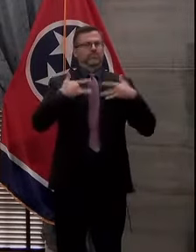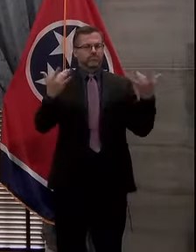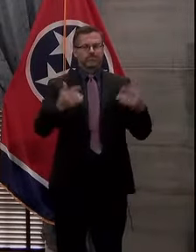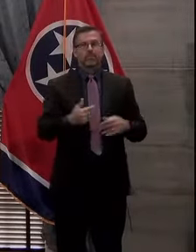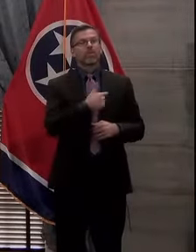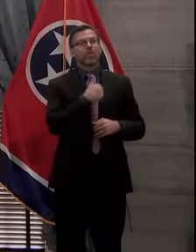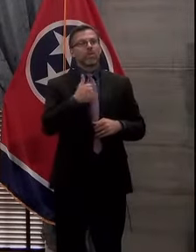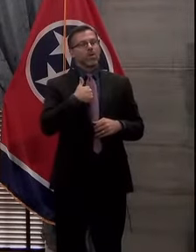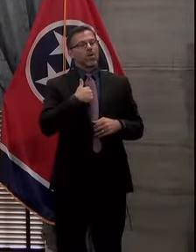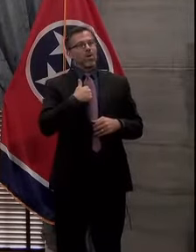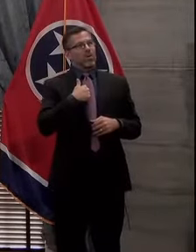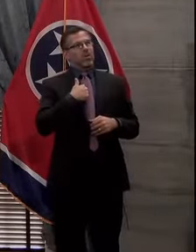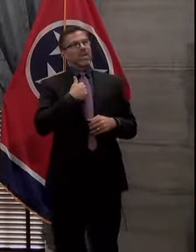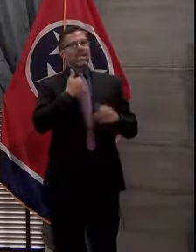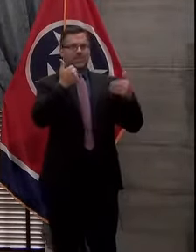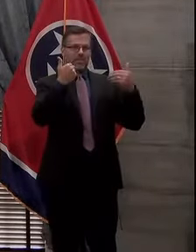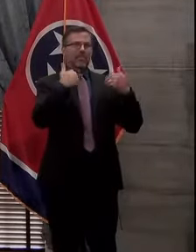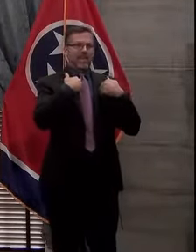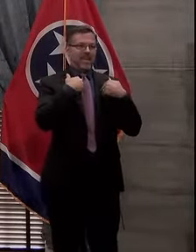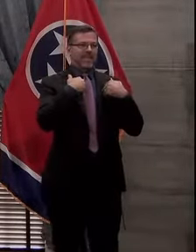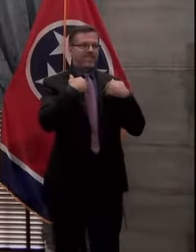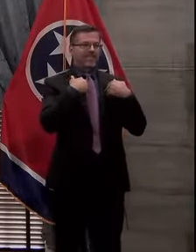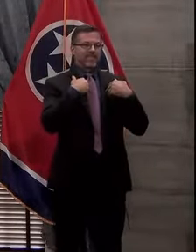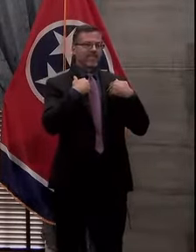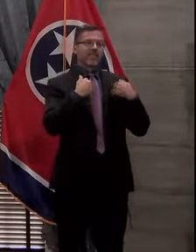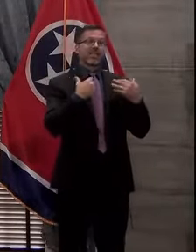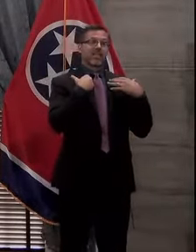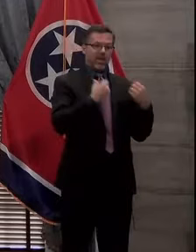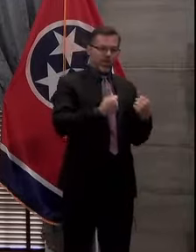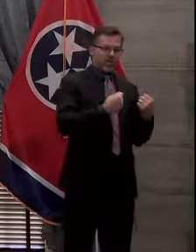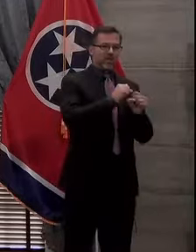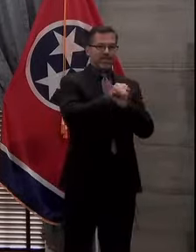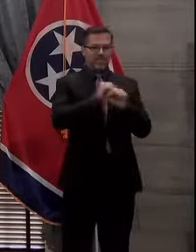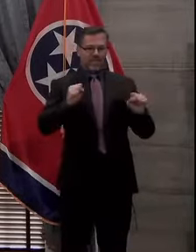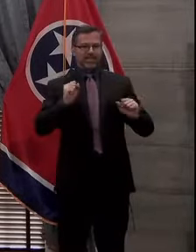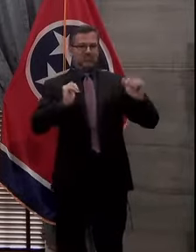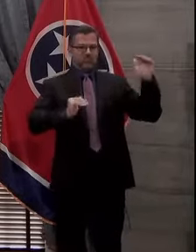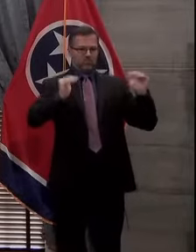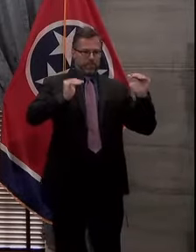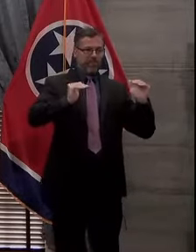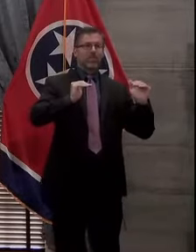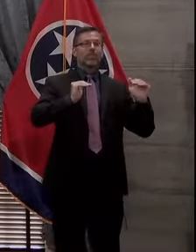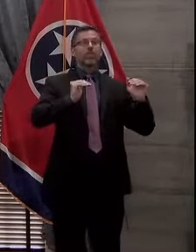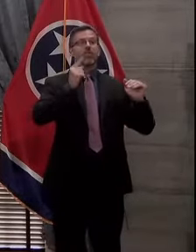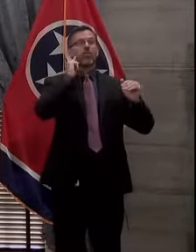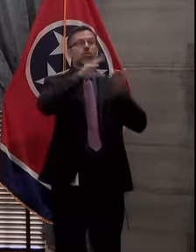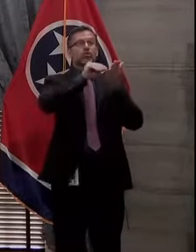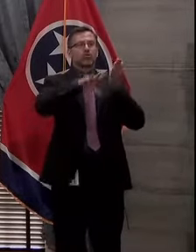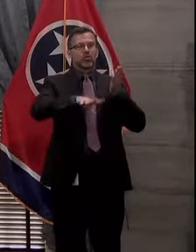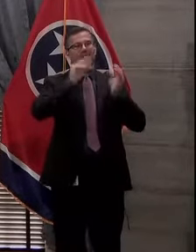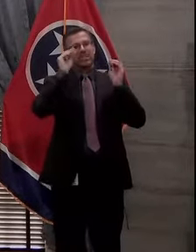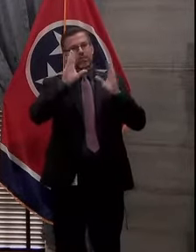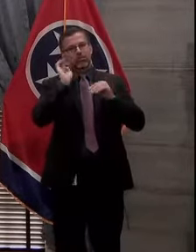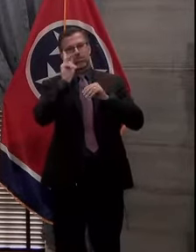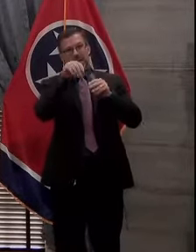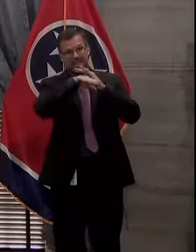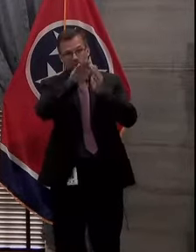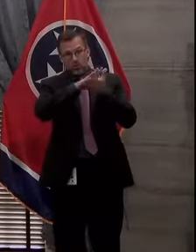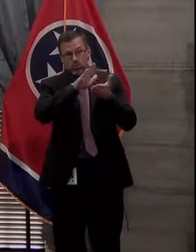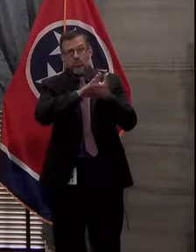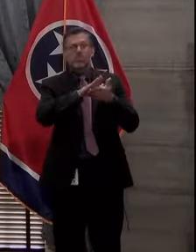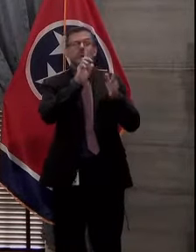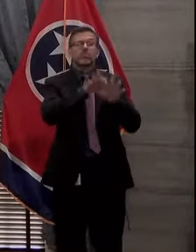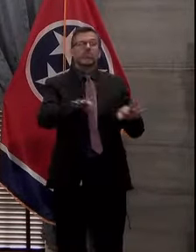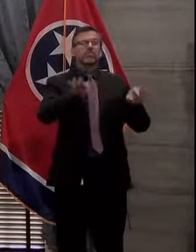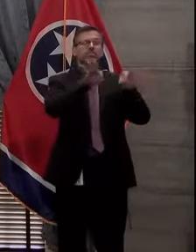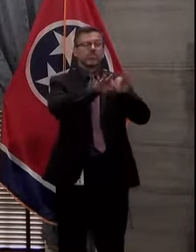that we are one of a few states who have prioritized both the health and safety of those folks who are returning to school buildings, but also ensuring that we continue this